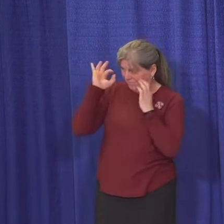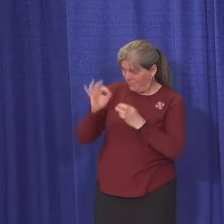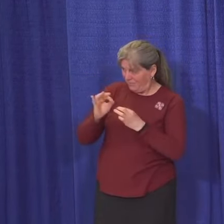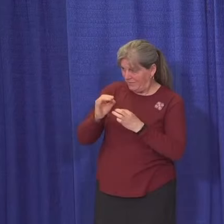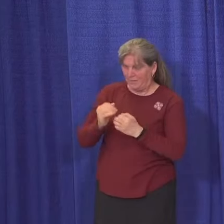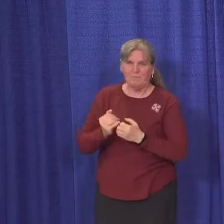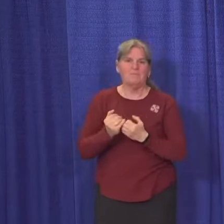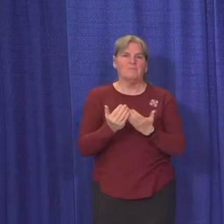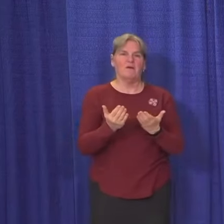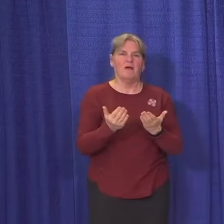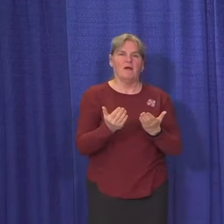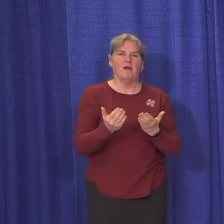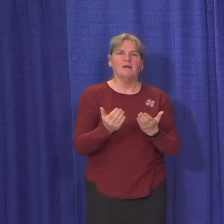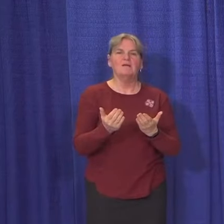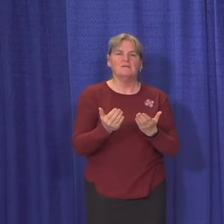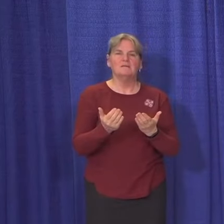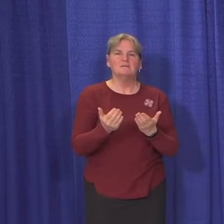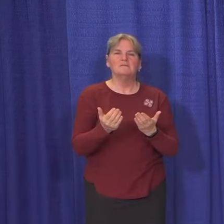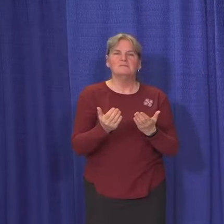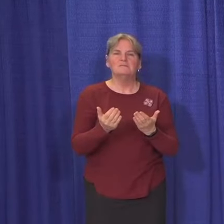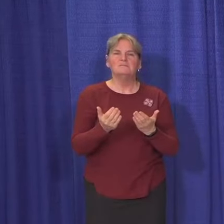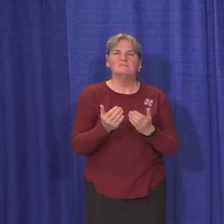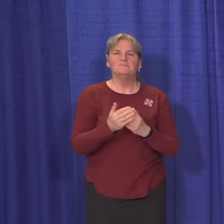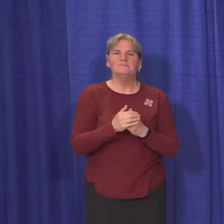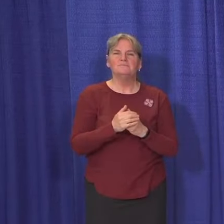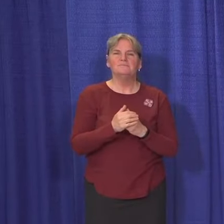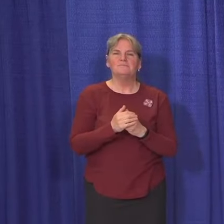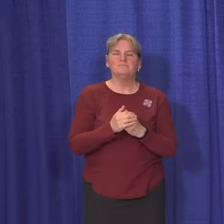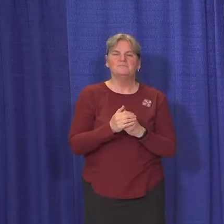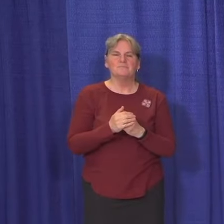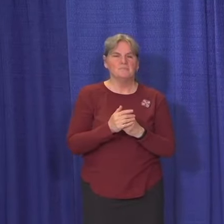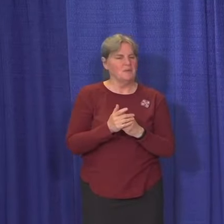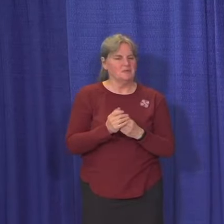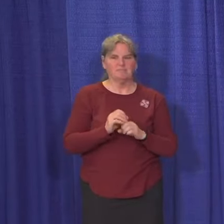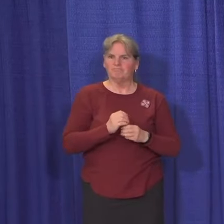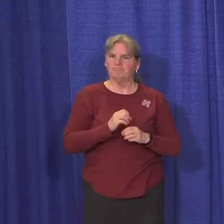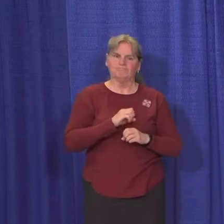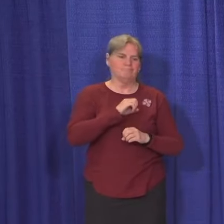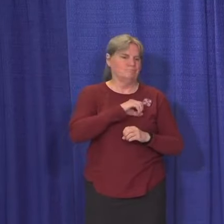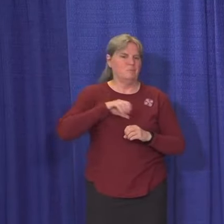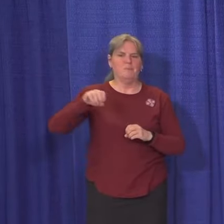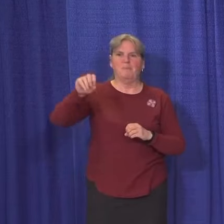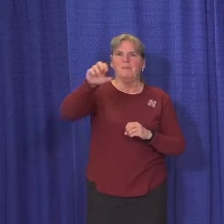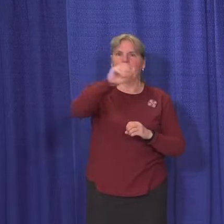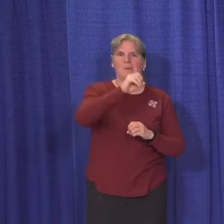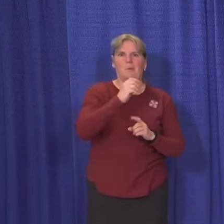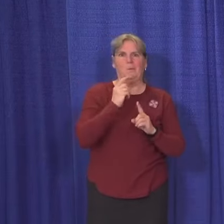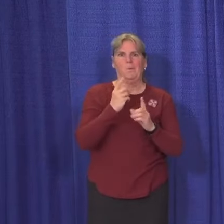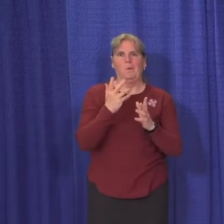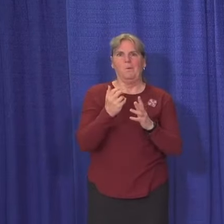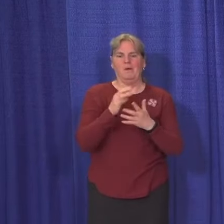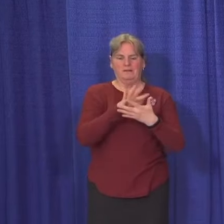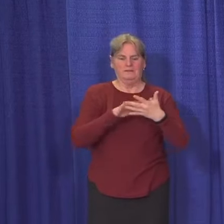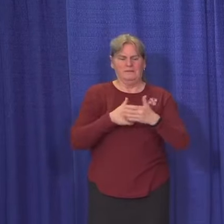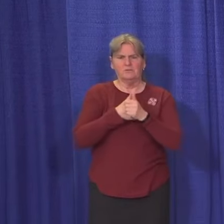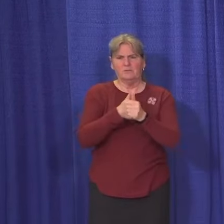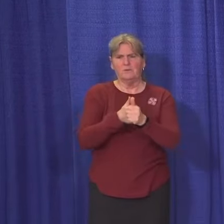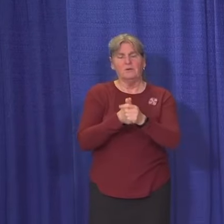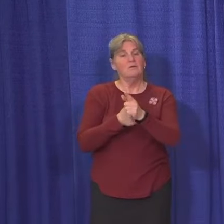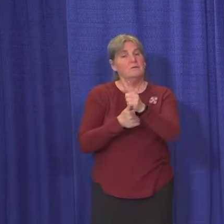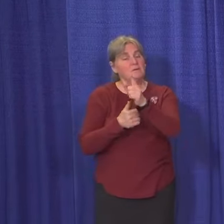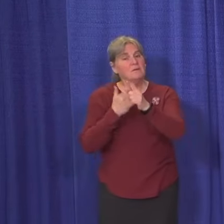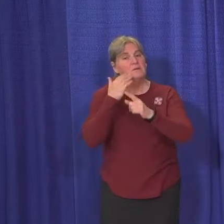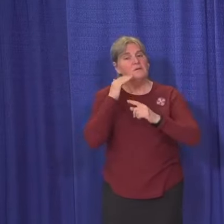margin to be able to mobilize the vaccine according to the schedule. And that's